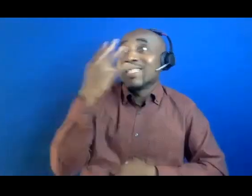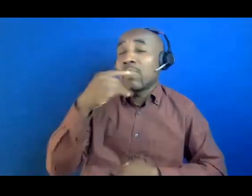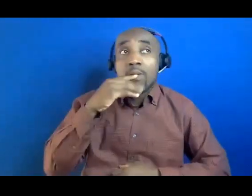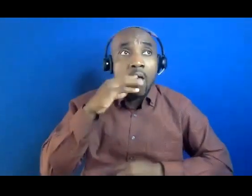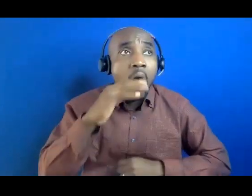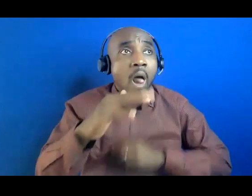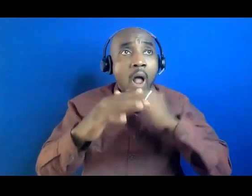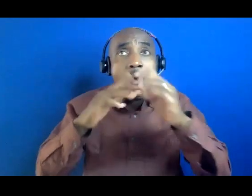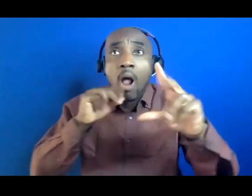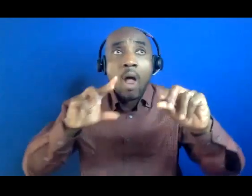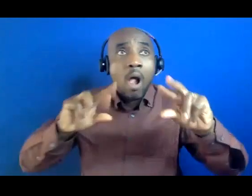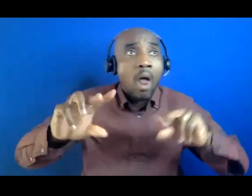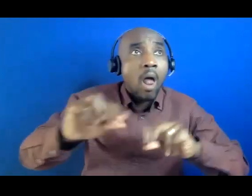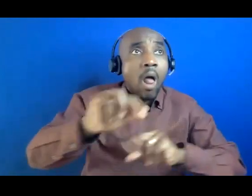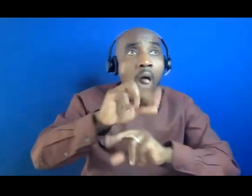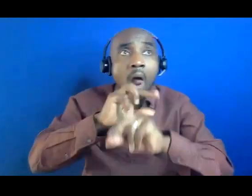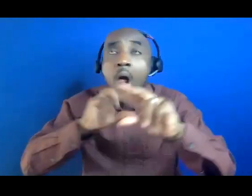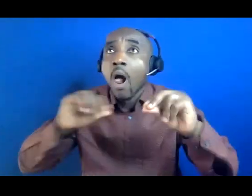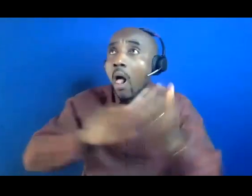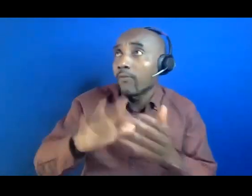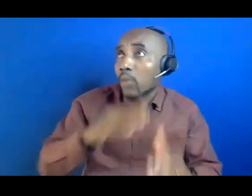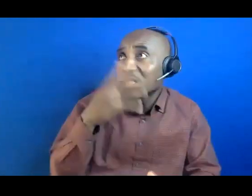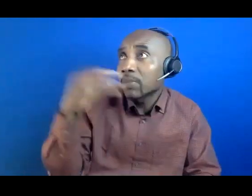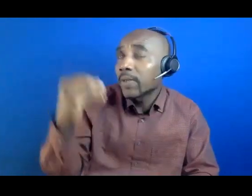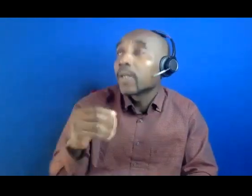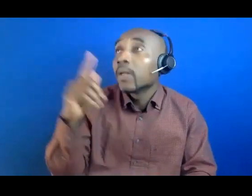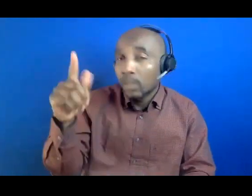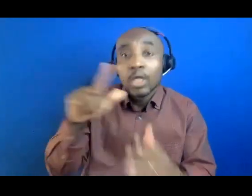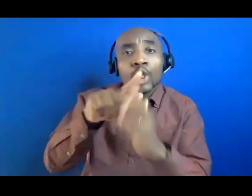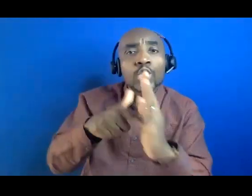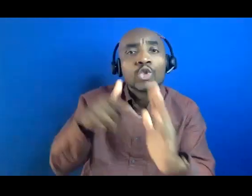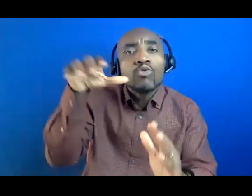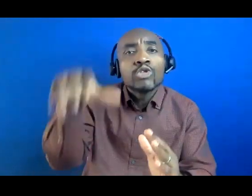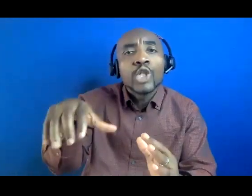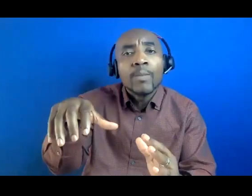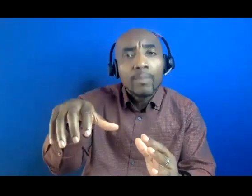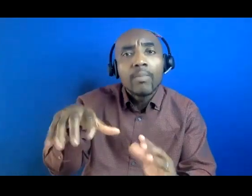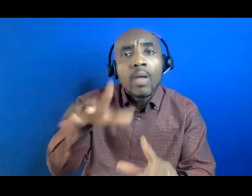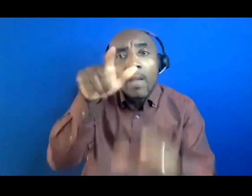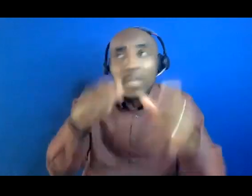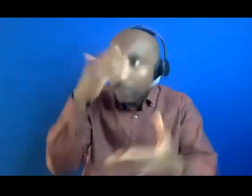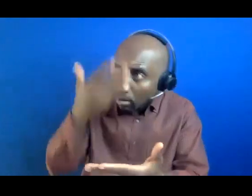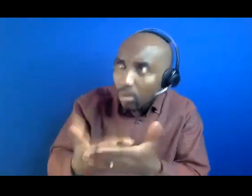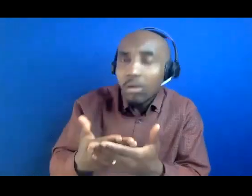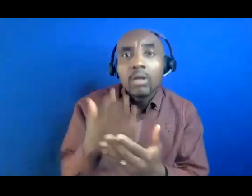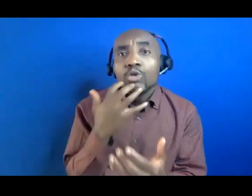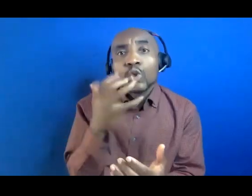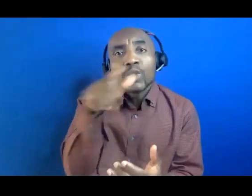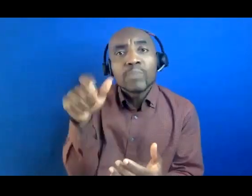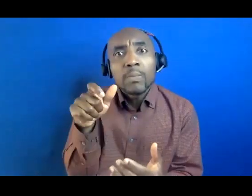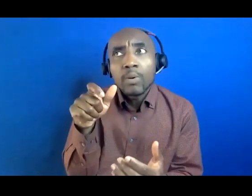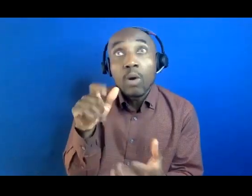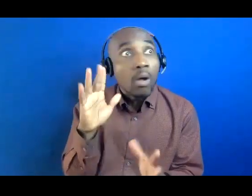as the Spirit enabled them. Now they were staying in Jerusalem, God-fearing Jews from every nation under heaven. When they heard